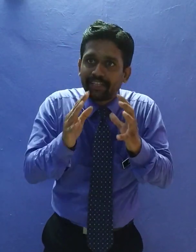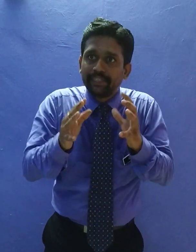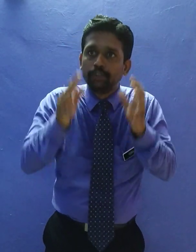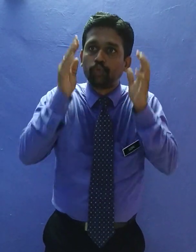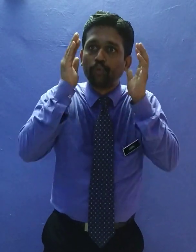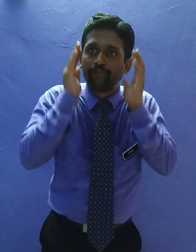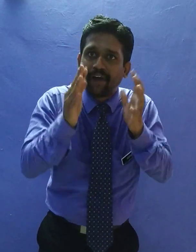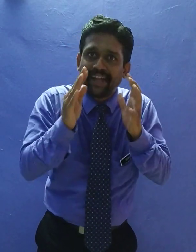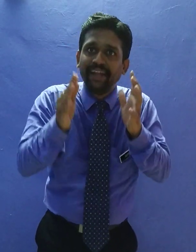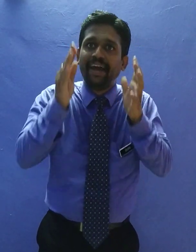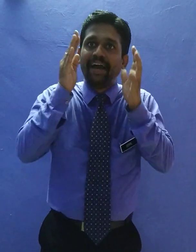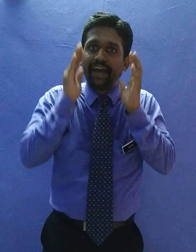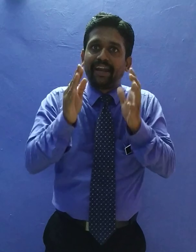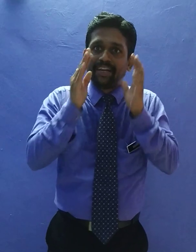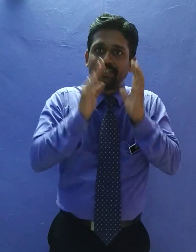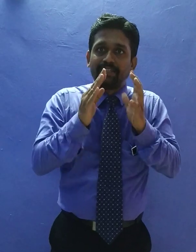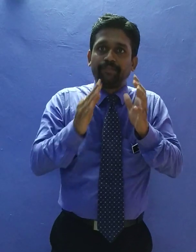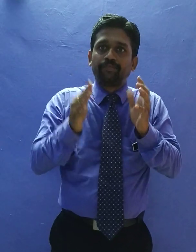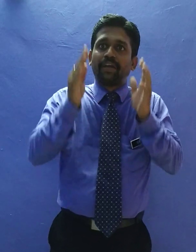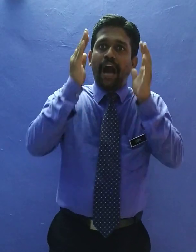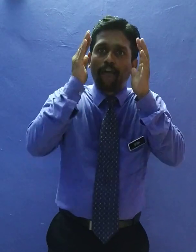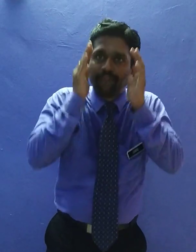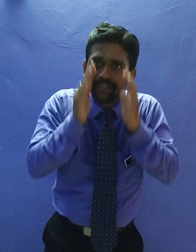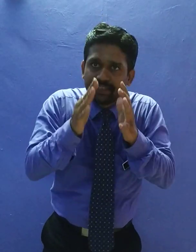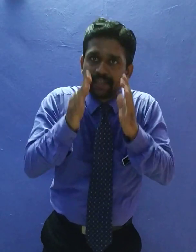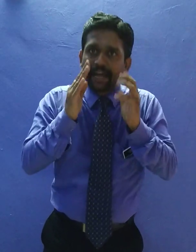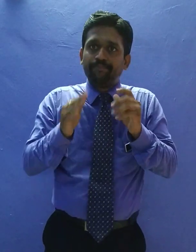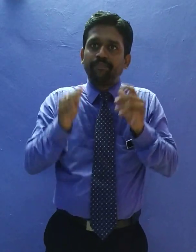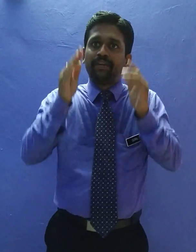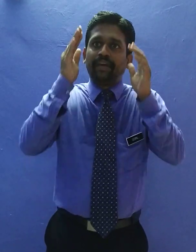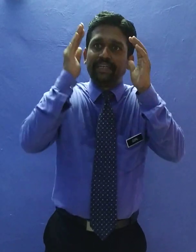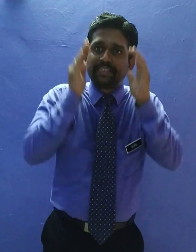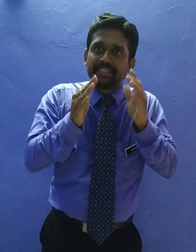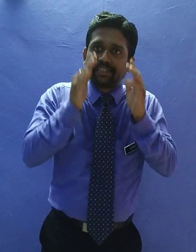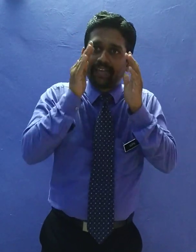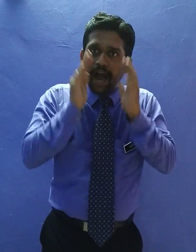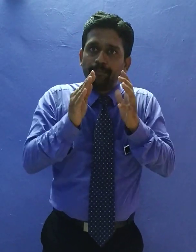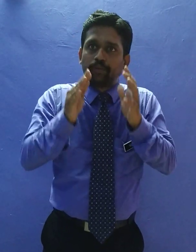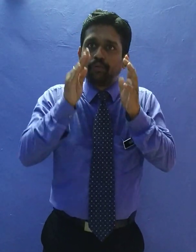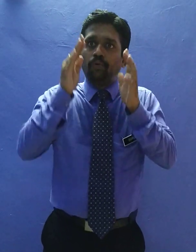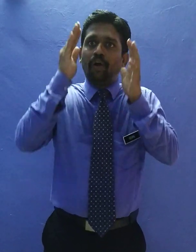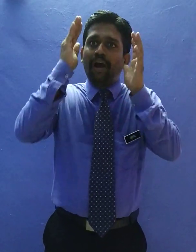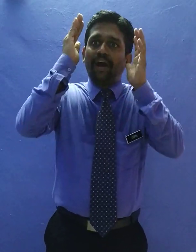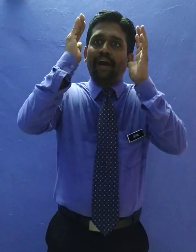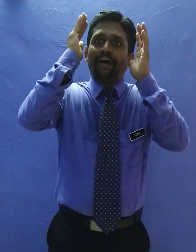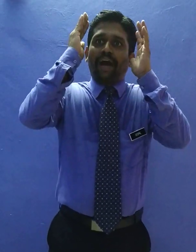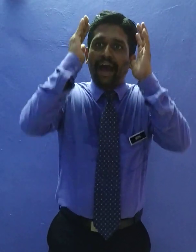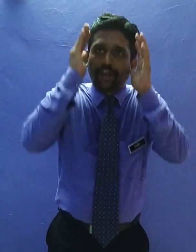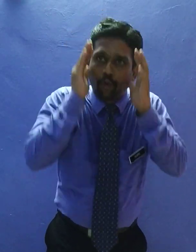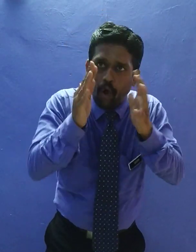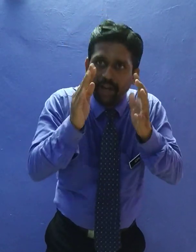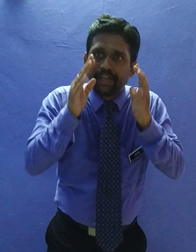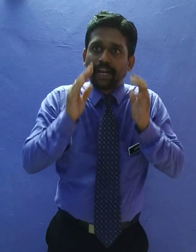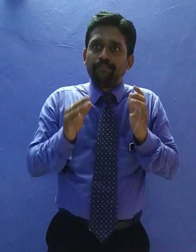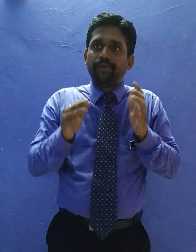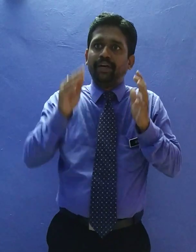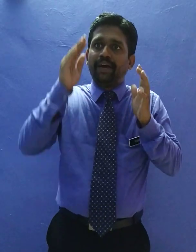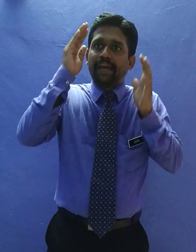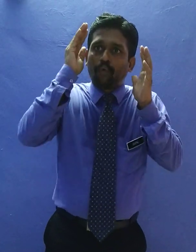together to find an answer. After the time is up to, I call a number and